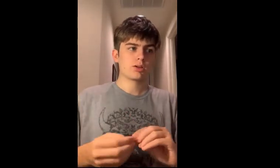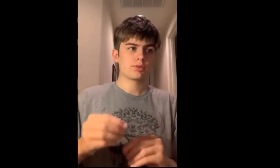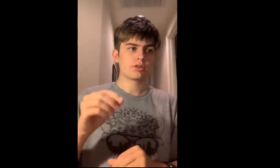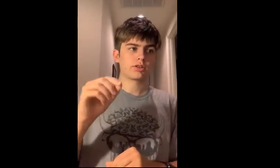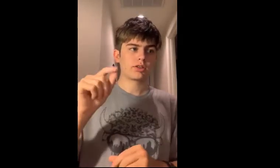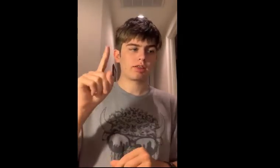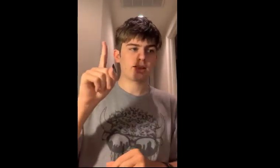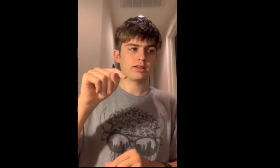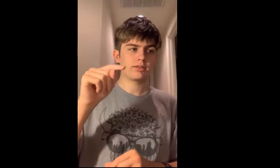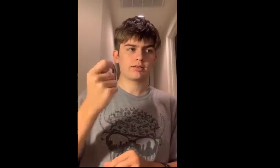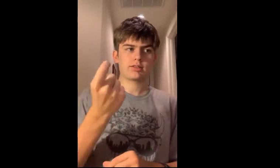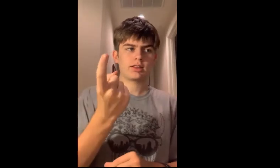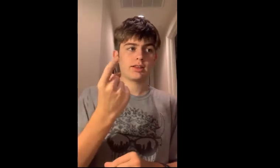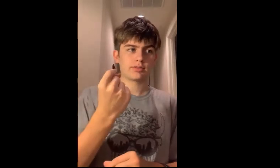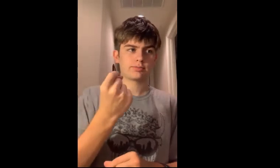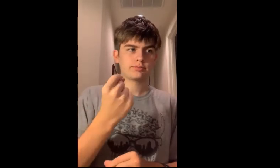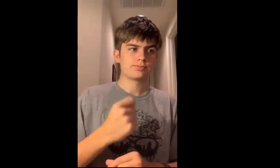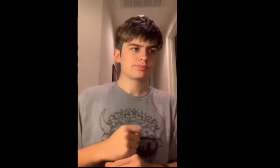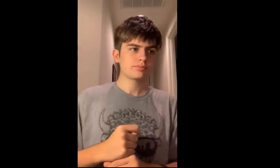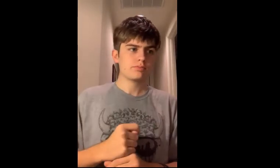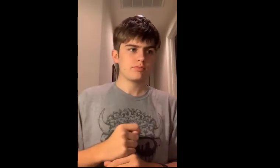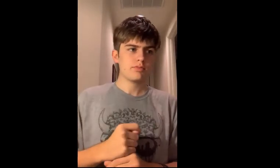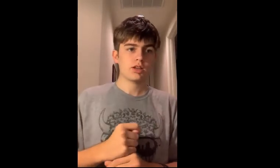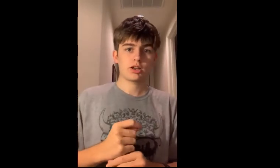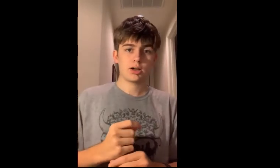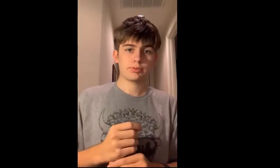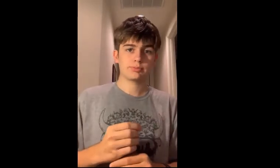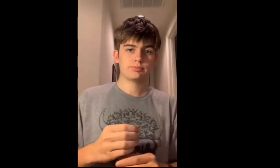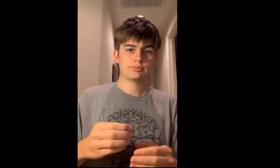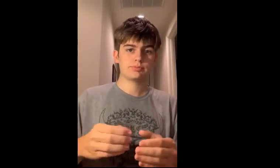Number 11, cup.